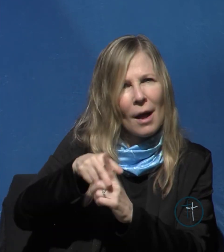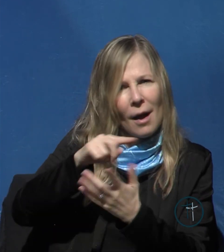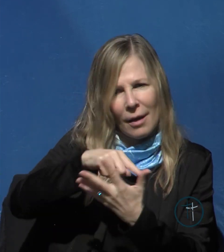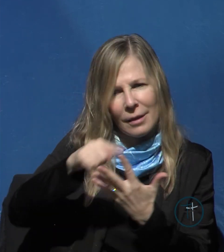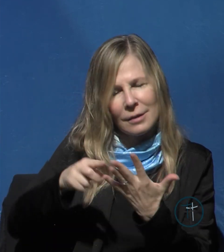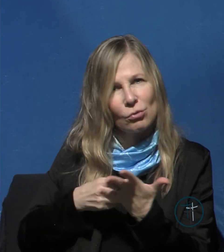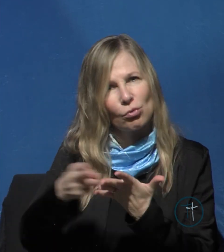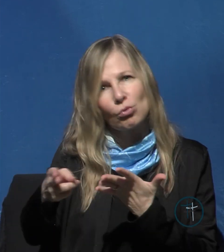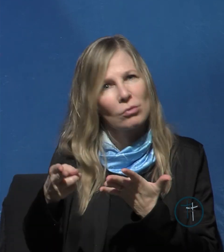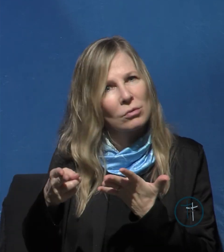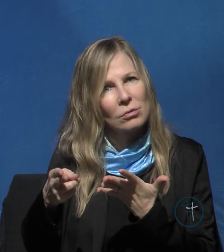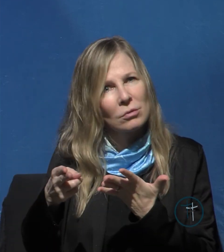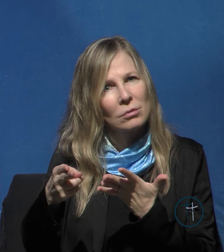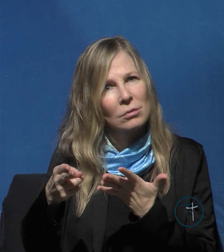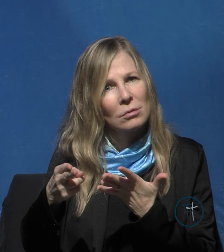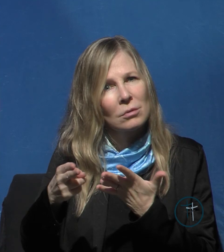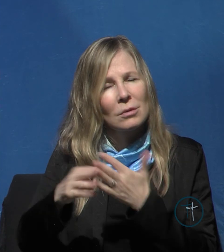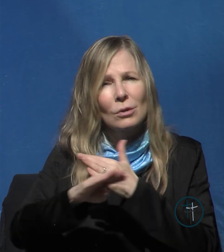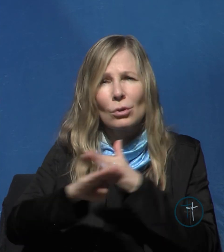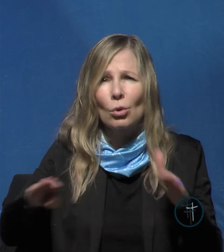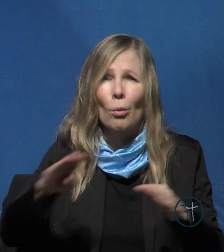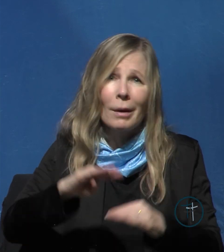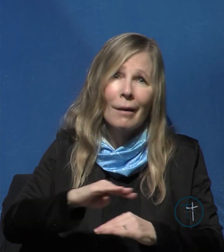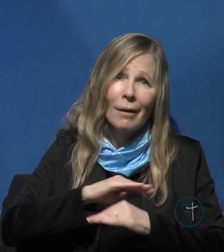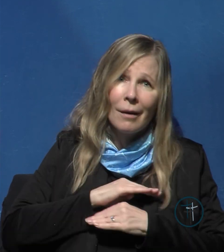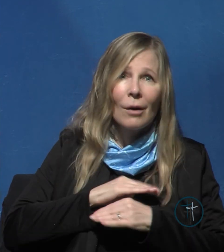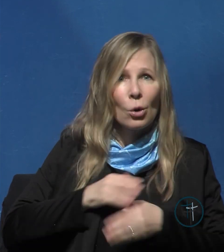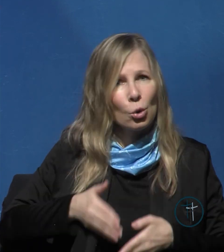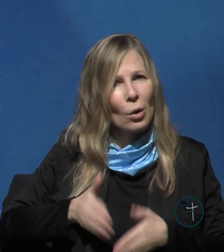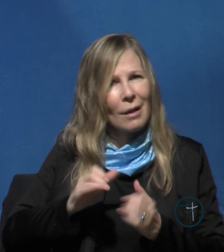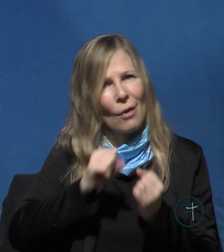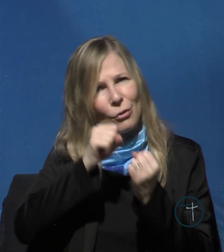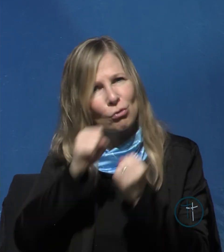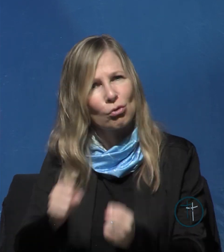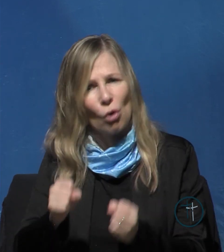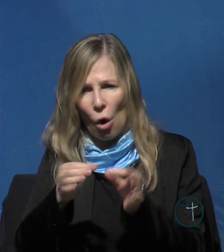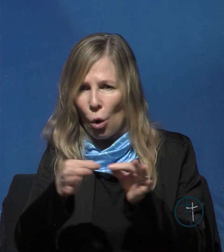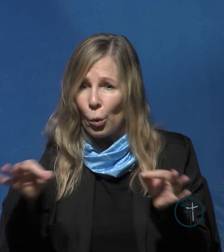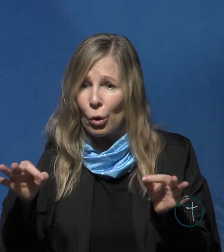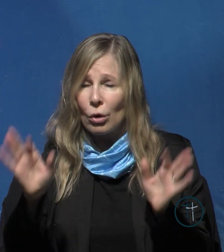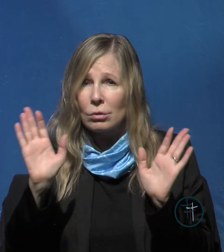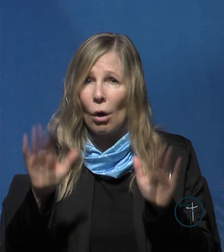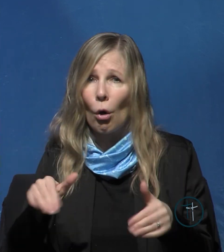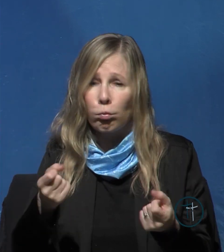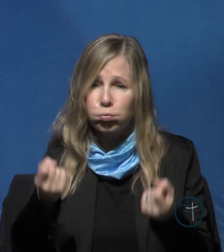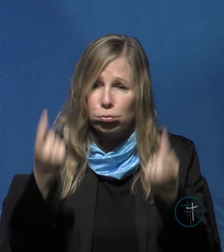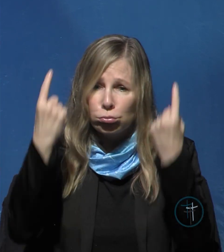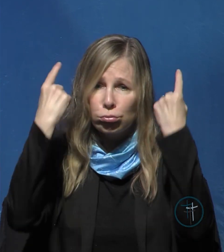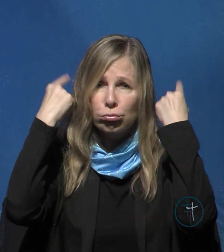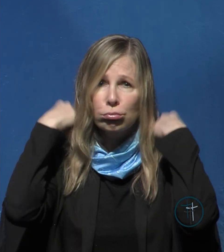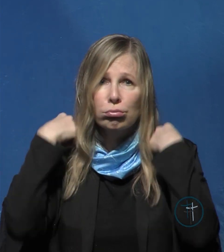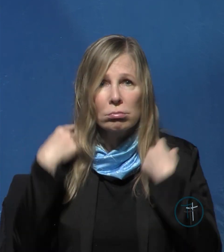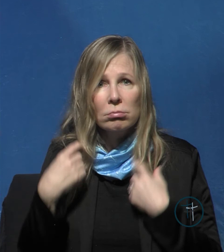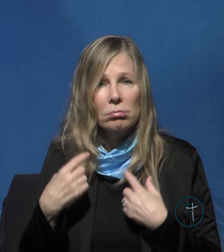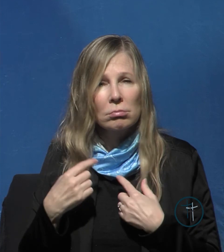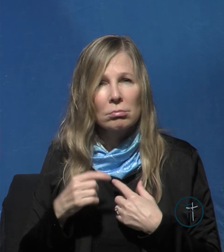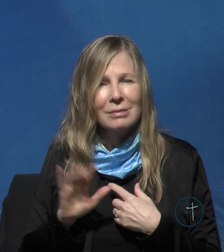truths. Don't be content to let the strong words of this scripture pass you by.